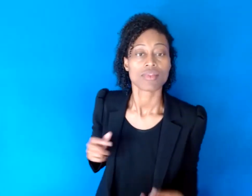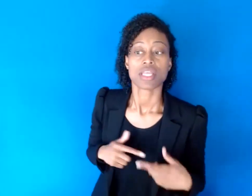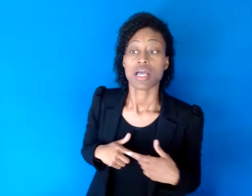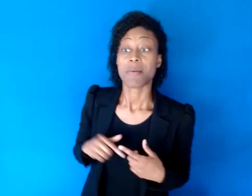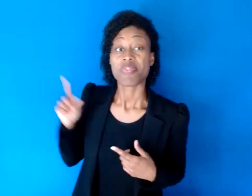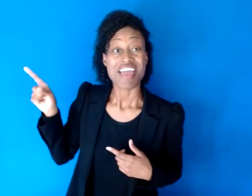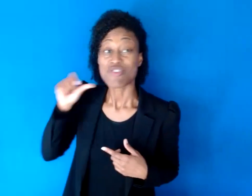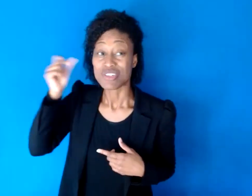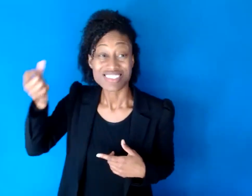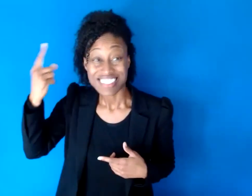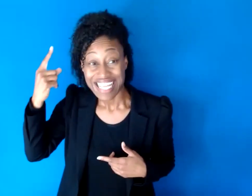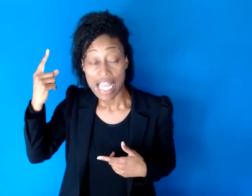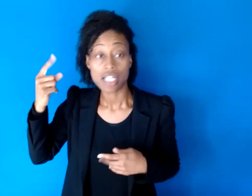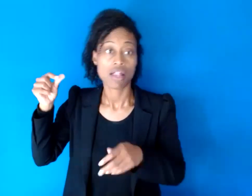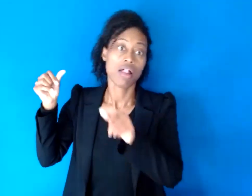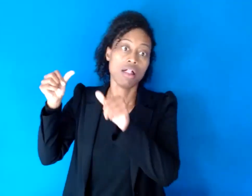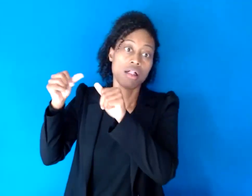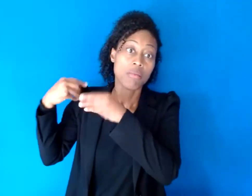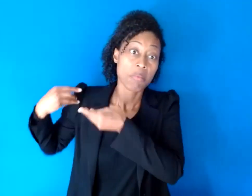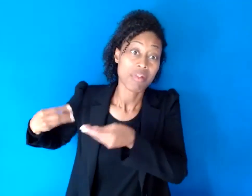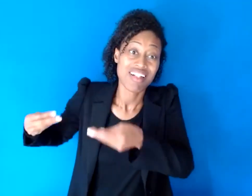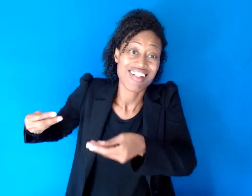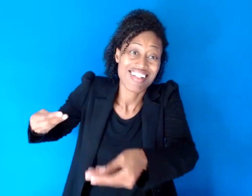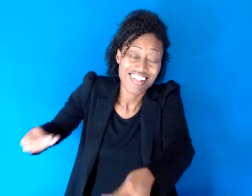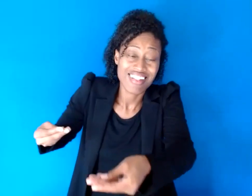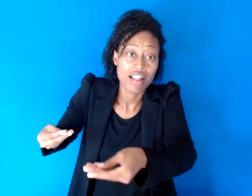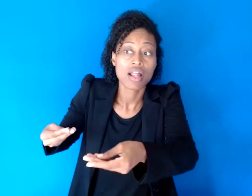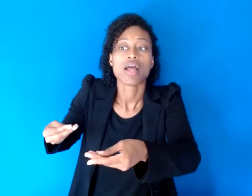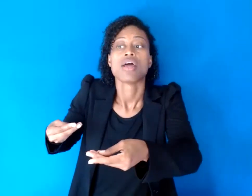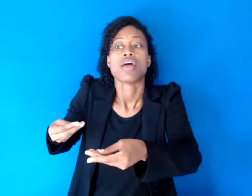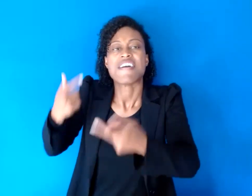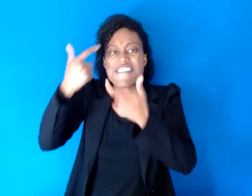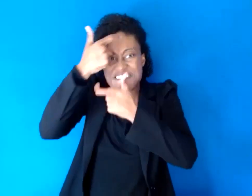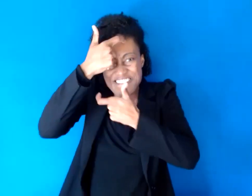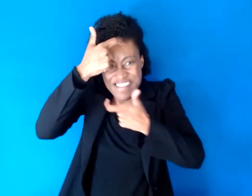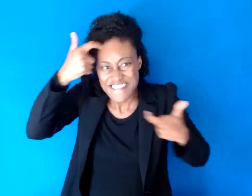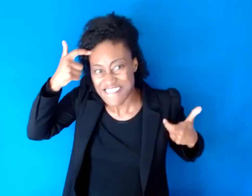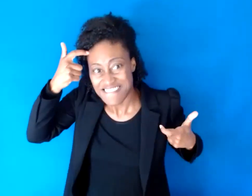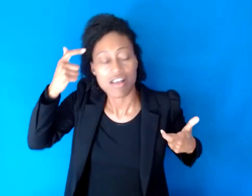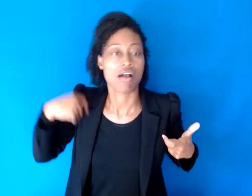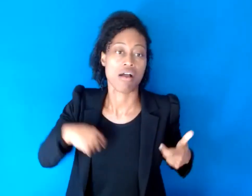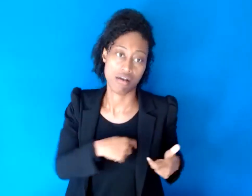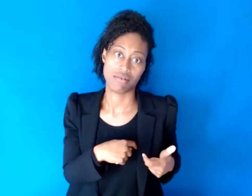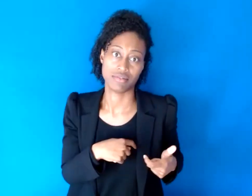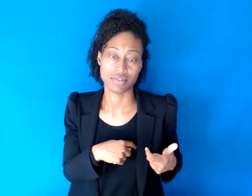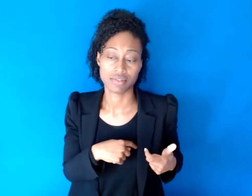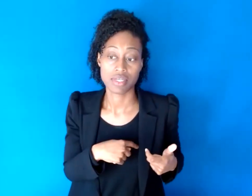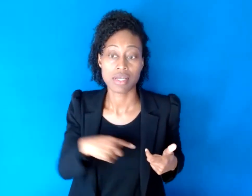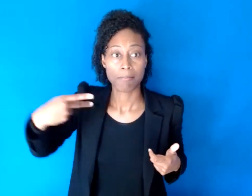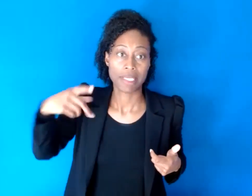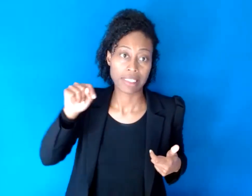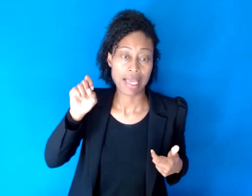continue with the PSD for us. And when I say for us, for my